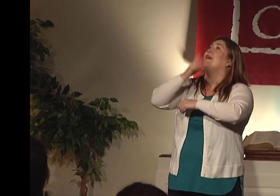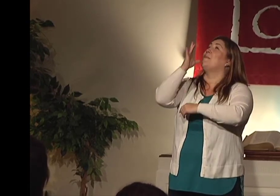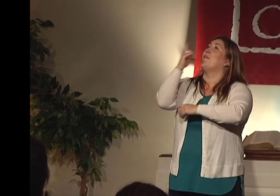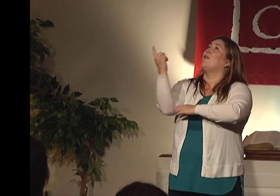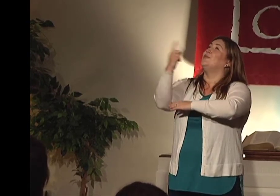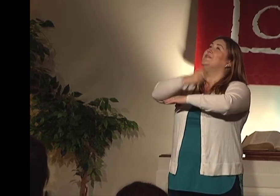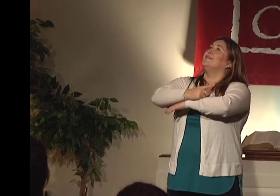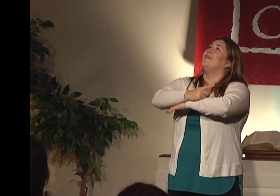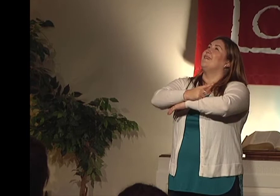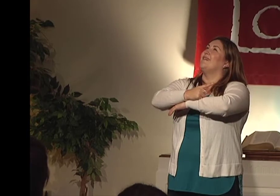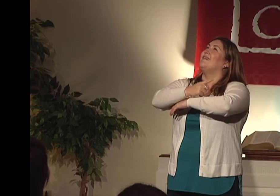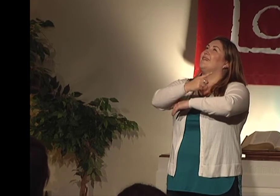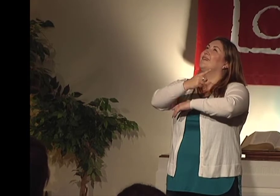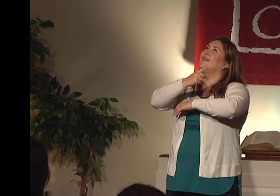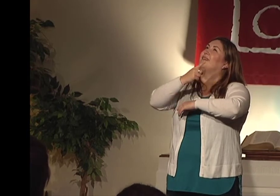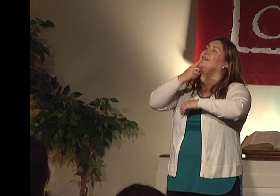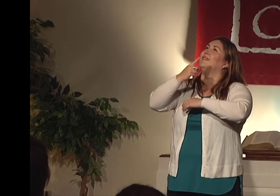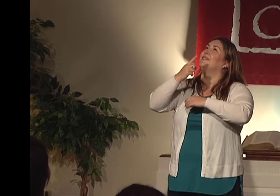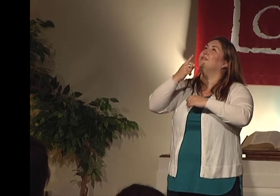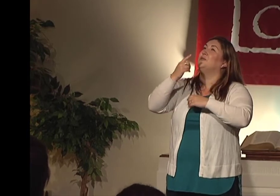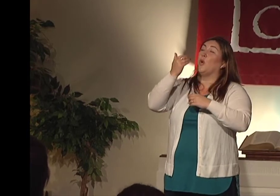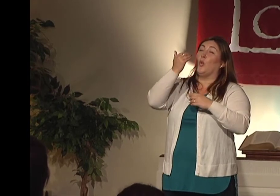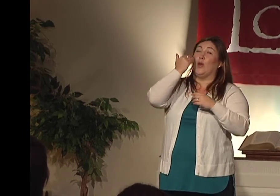Today is another special day. It's Mother's Day.